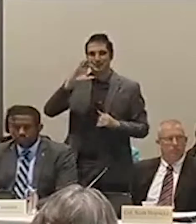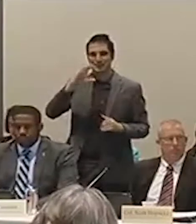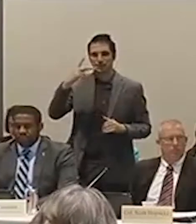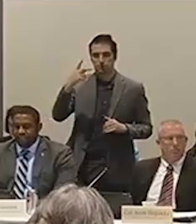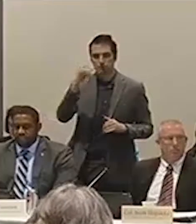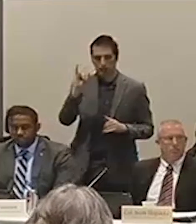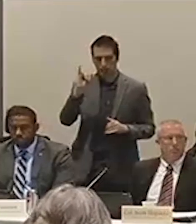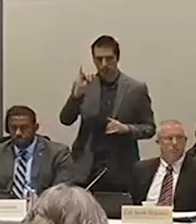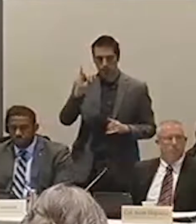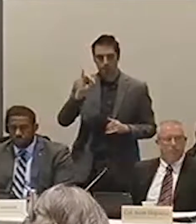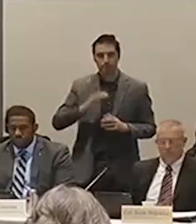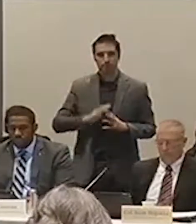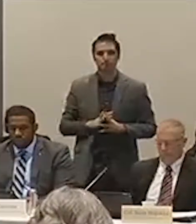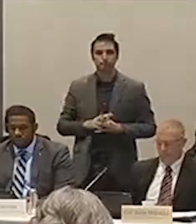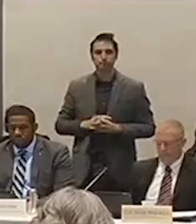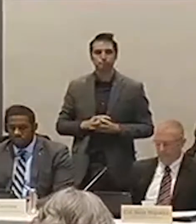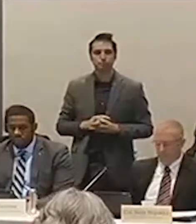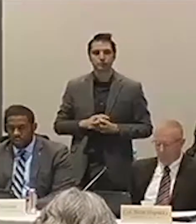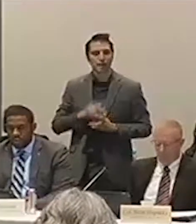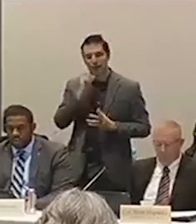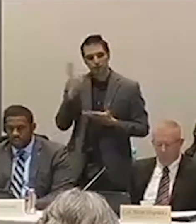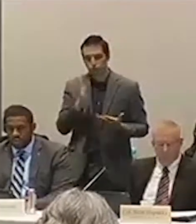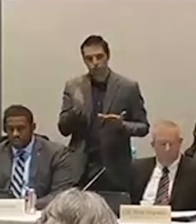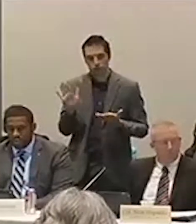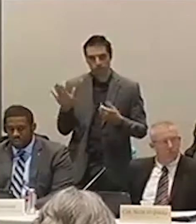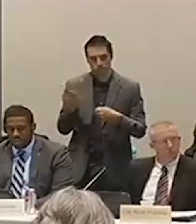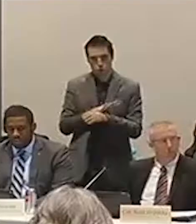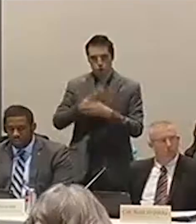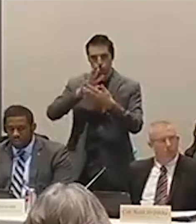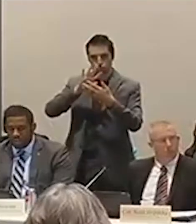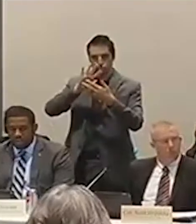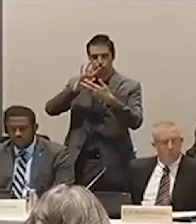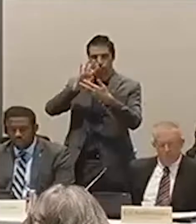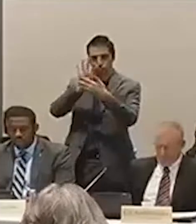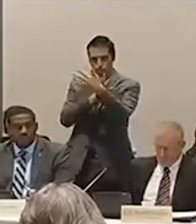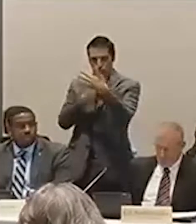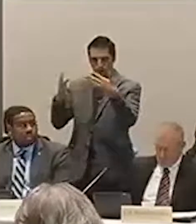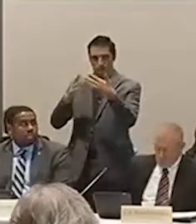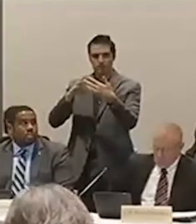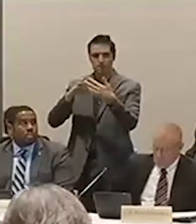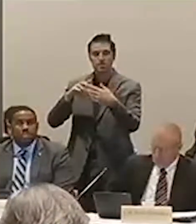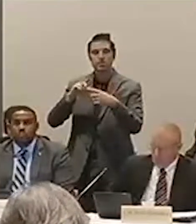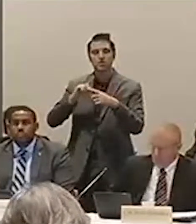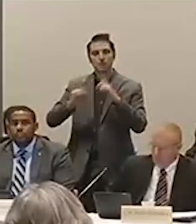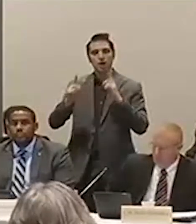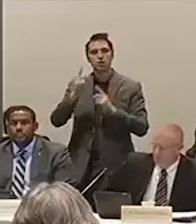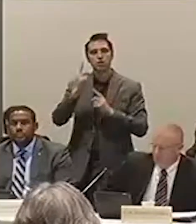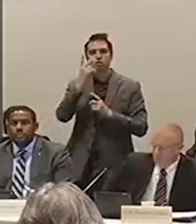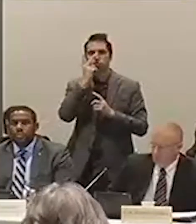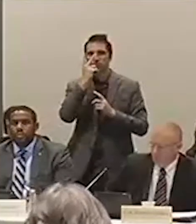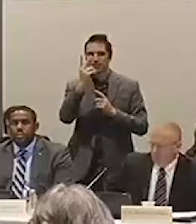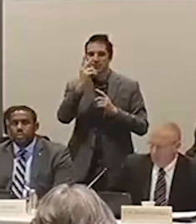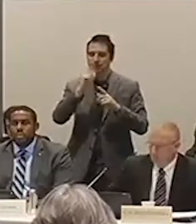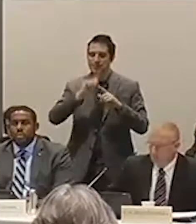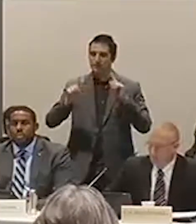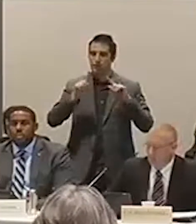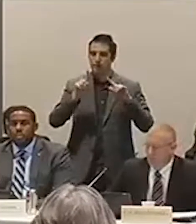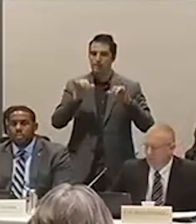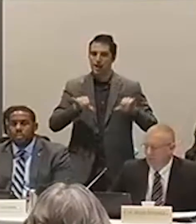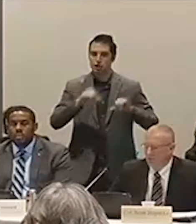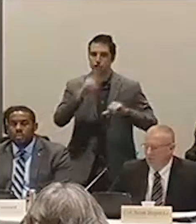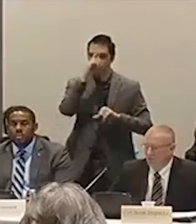as I look at, I didn't bring the whole chart, but if you look at price inflation across utilities, you see really different patterns